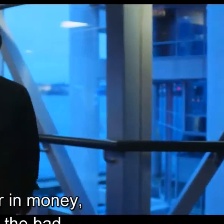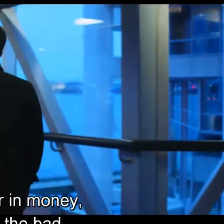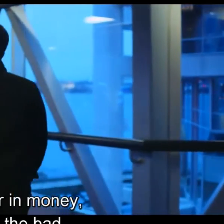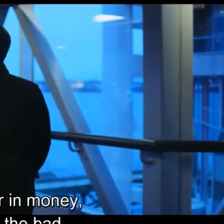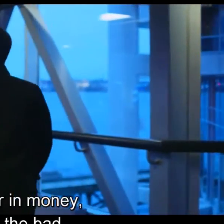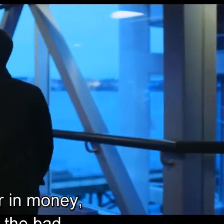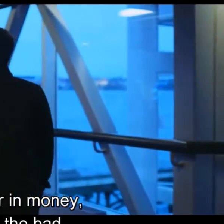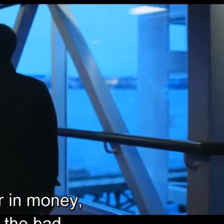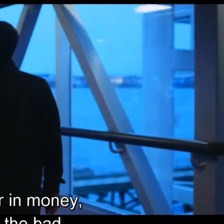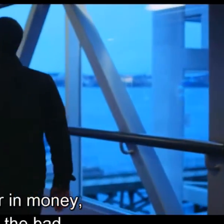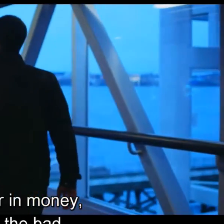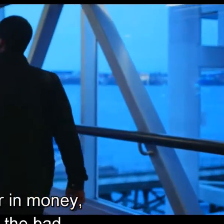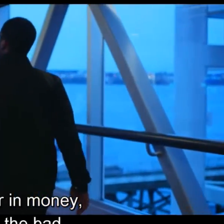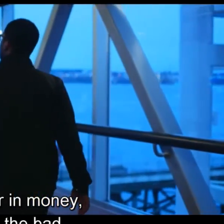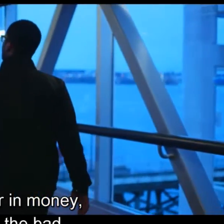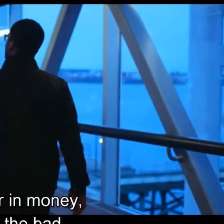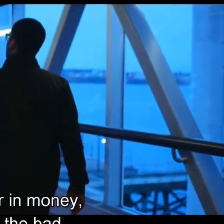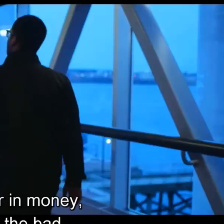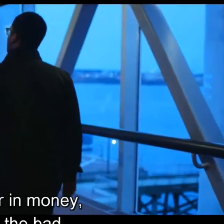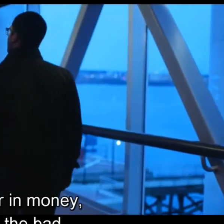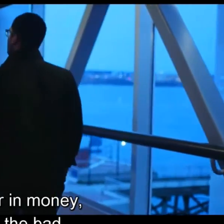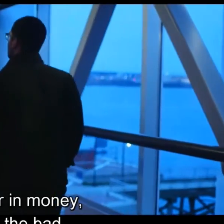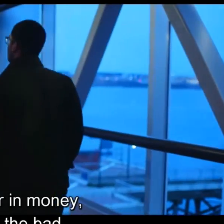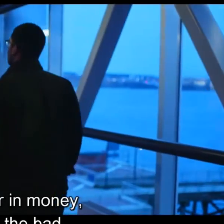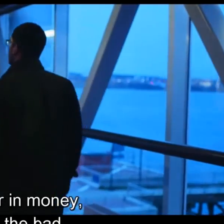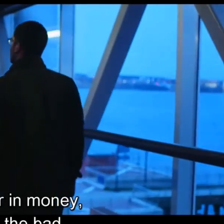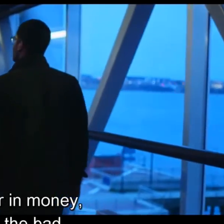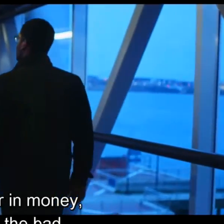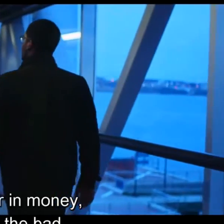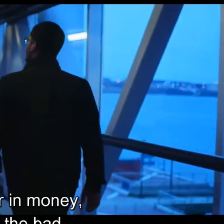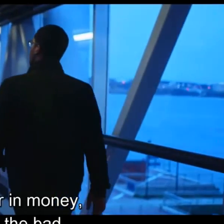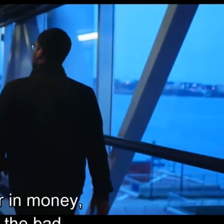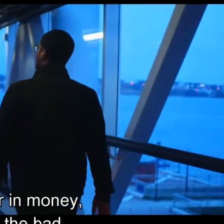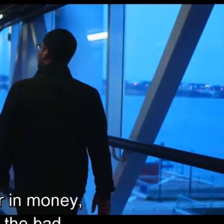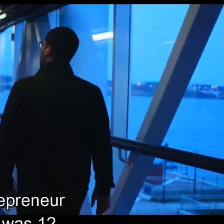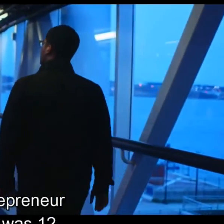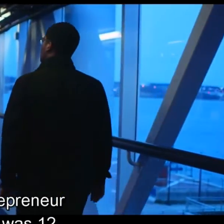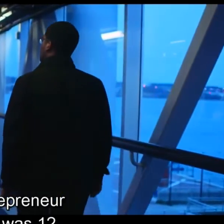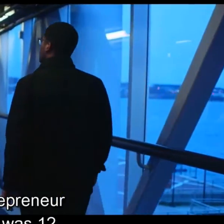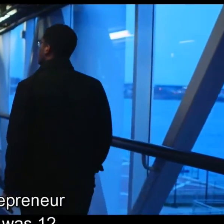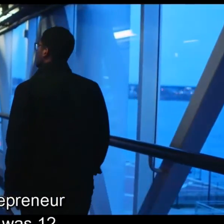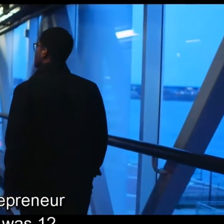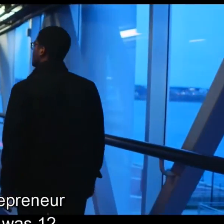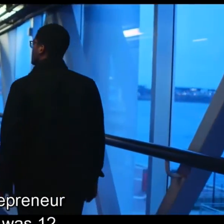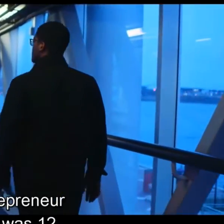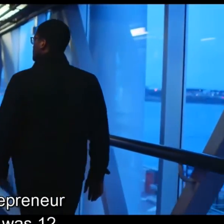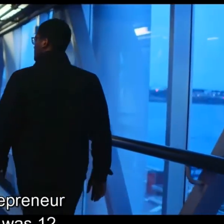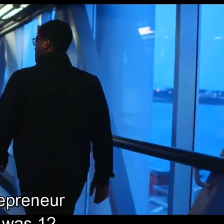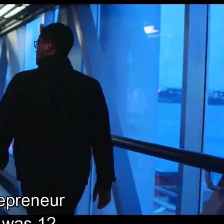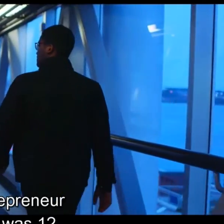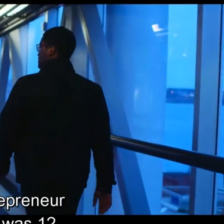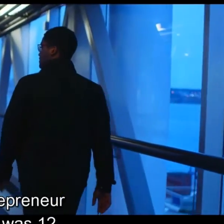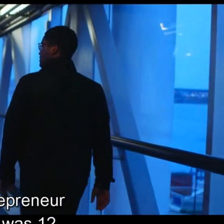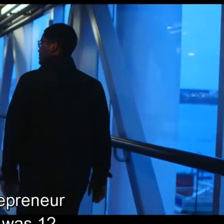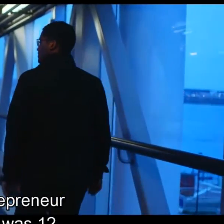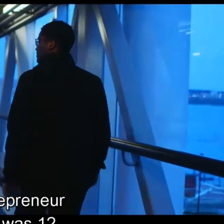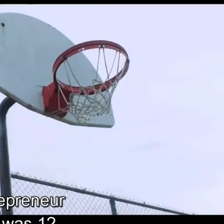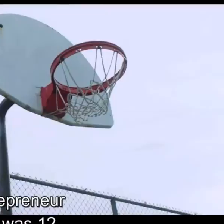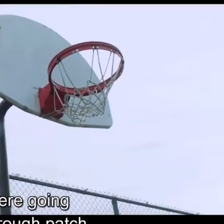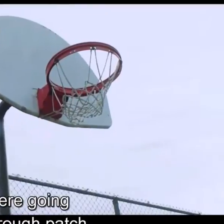I saw the power in money, the good and the bad. I was an entrepreneur by the time I was